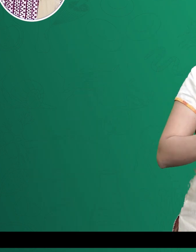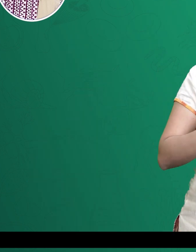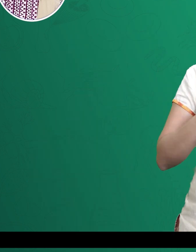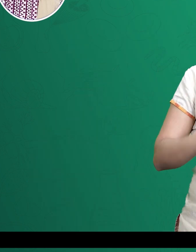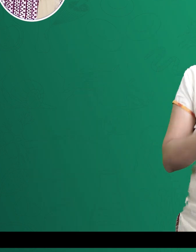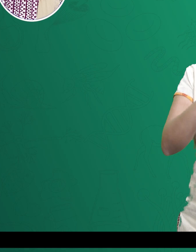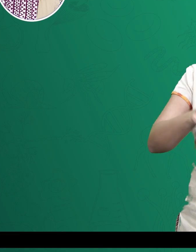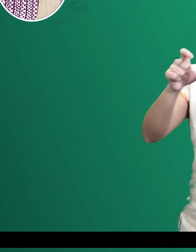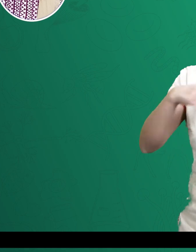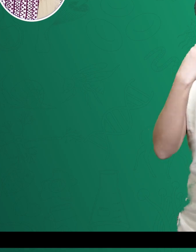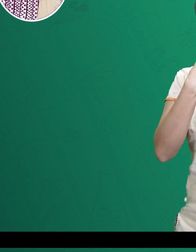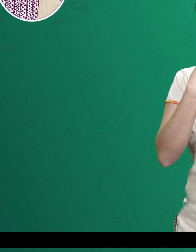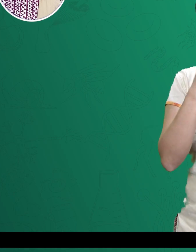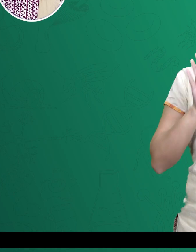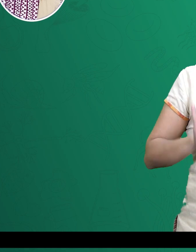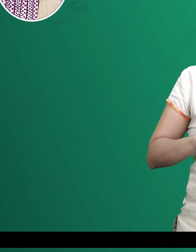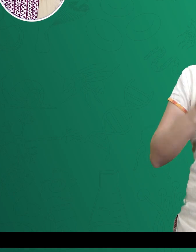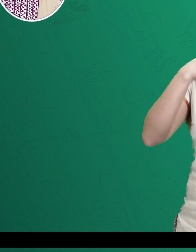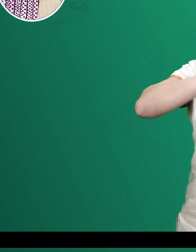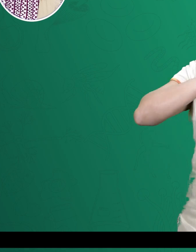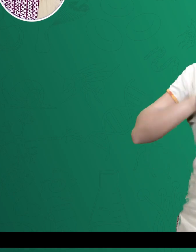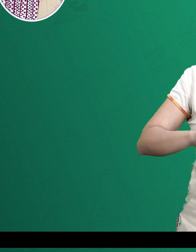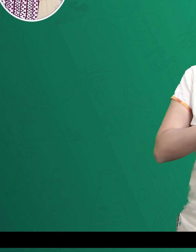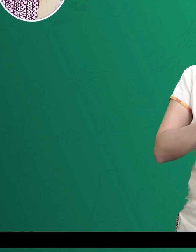suffering from HIV-AIDS.